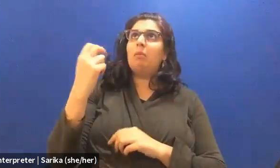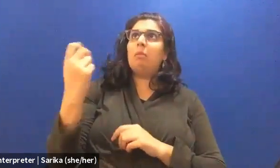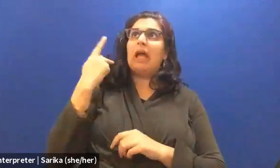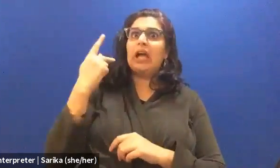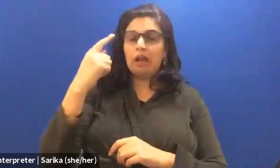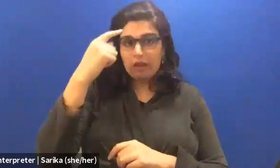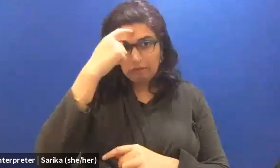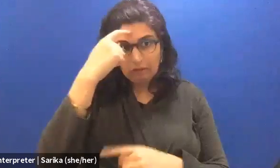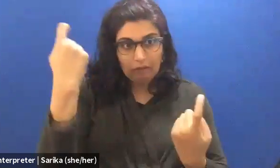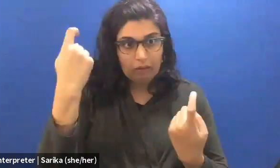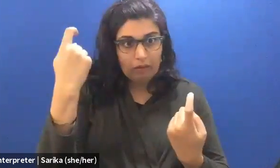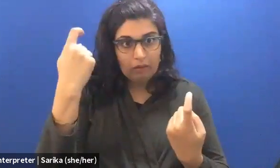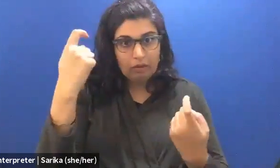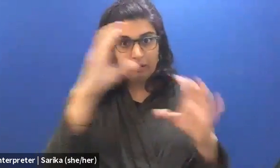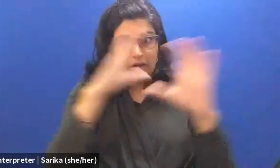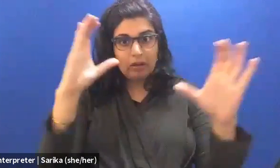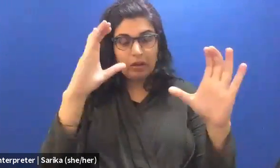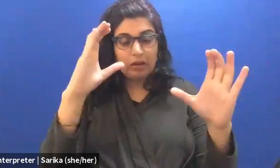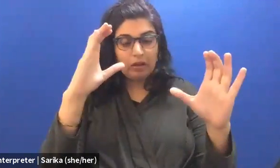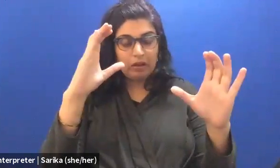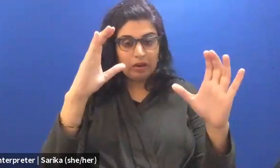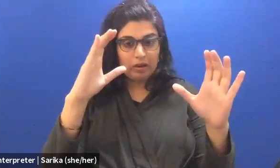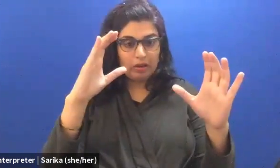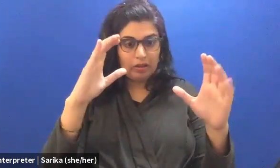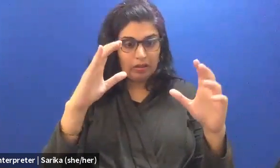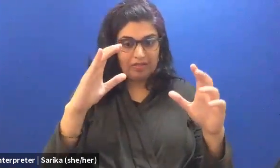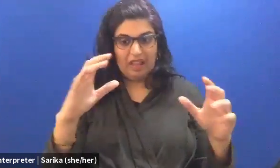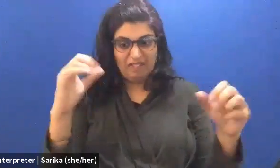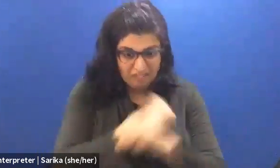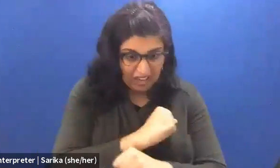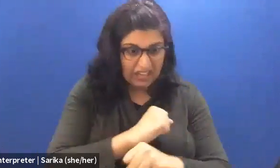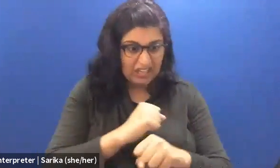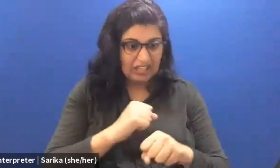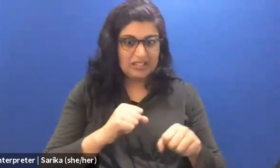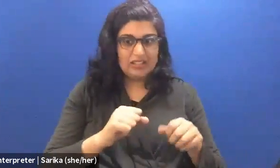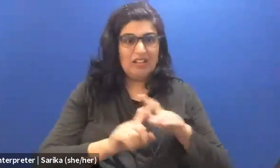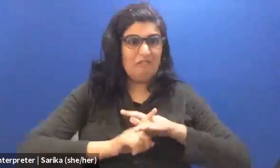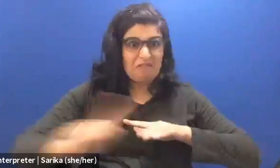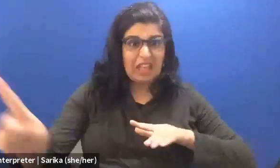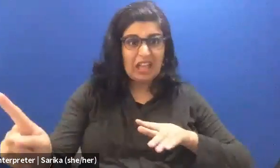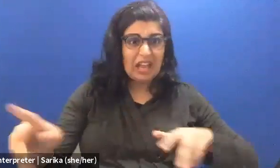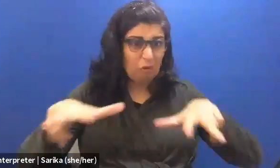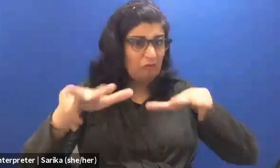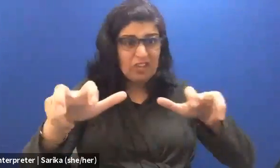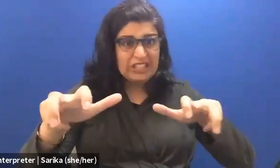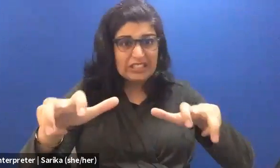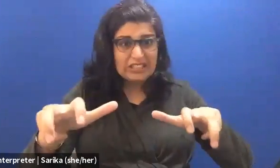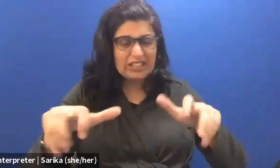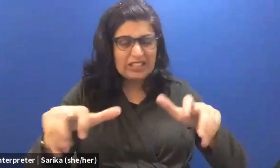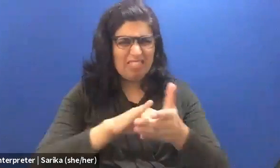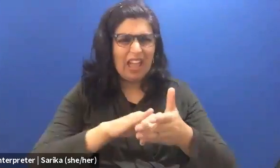then it becomes the fight, flight, or freeze. And sometimes if you've experienced